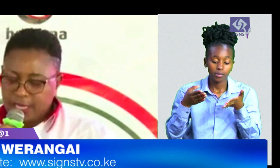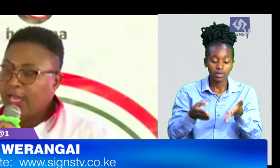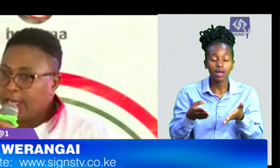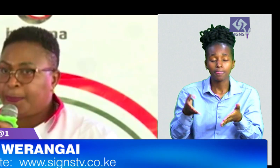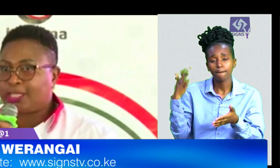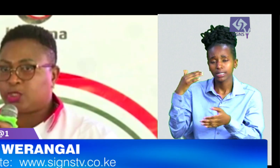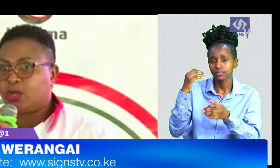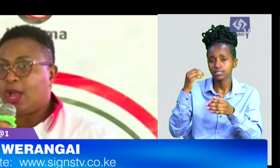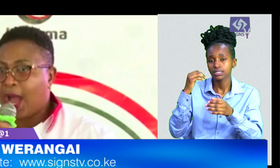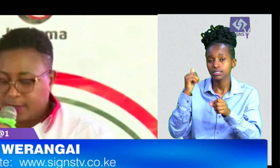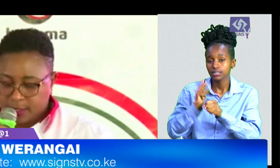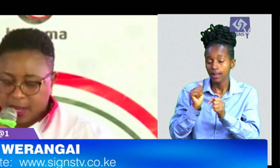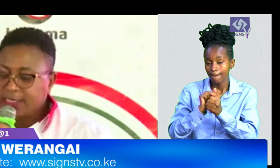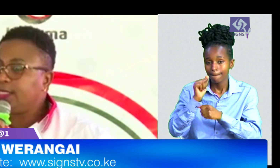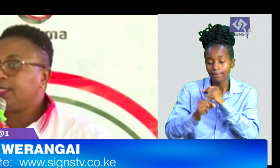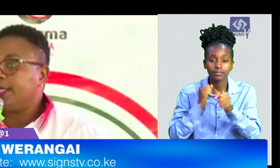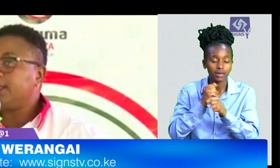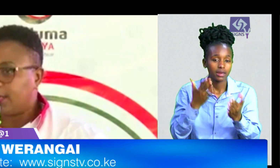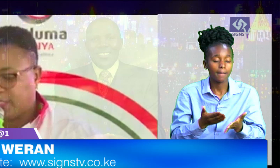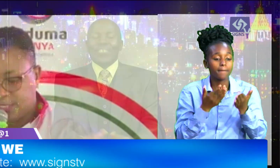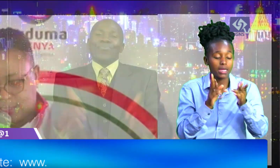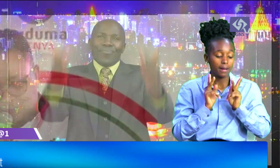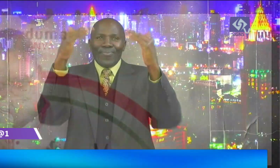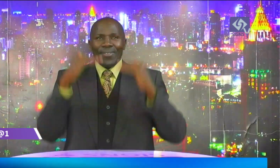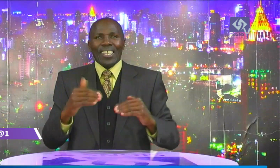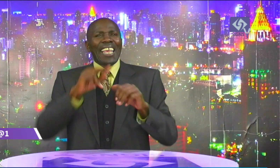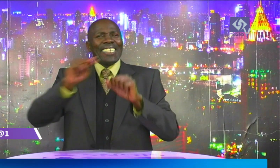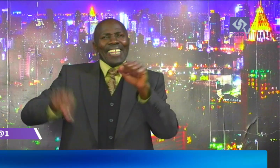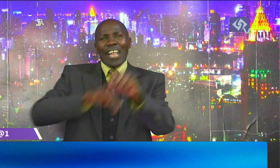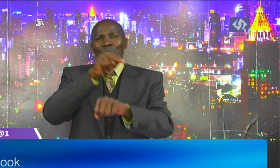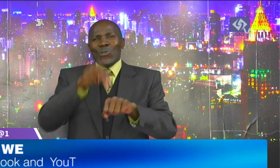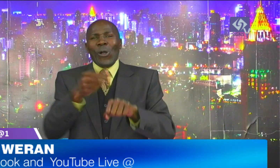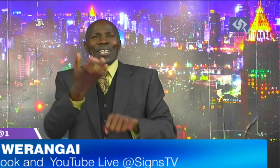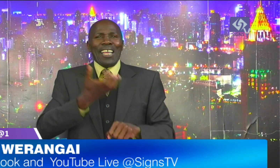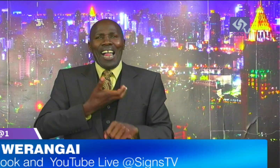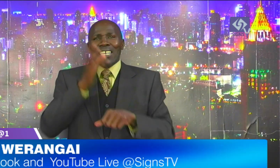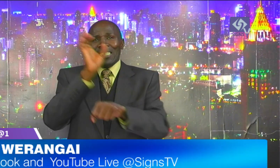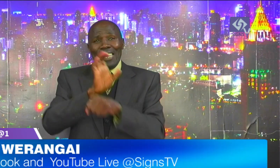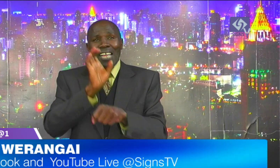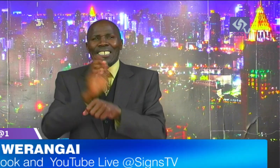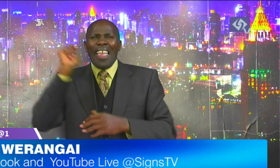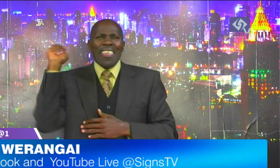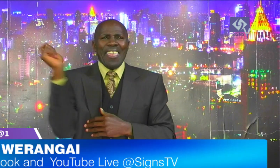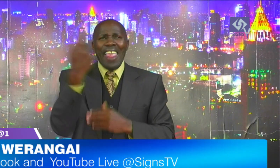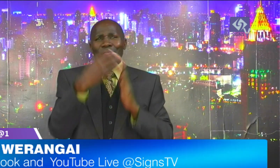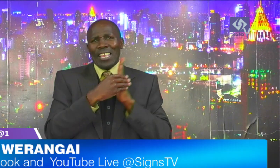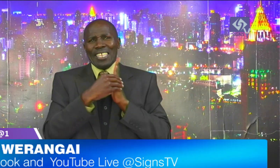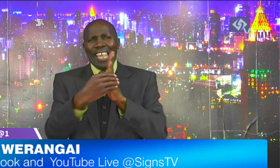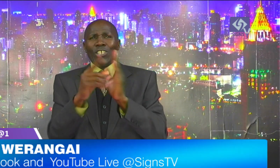offering in-person and assisted services. On to our last news item. The National